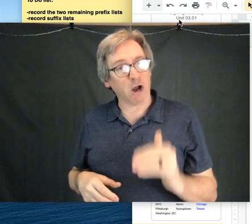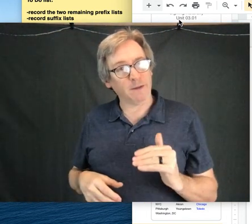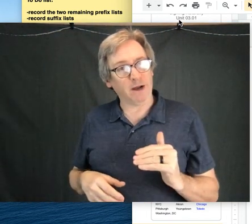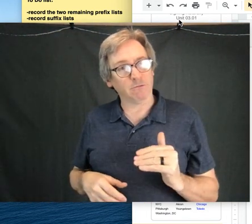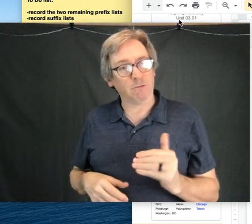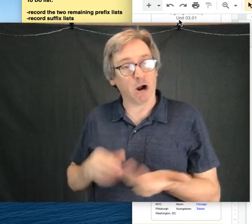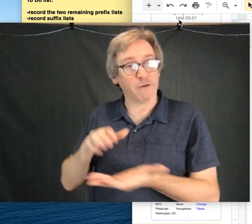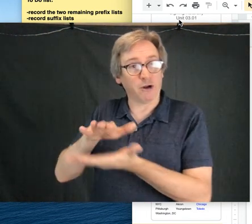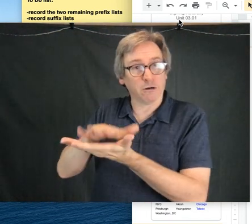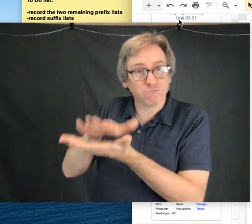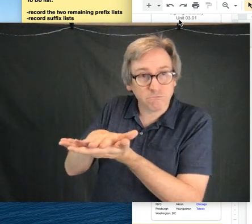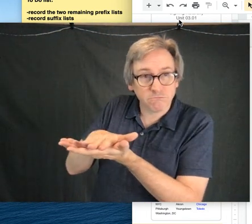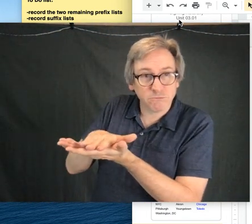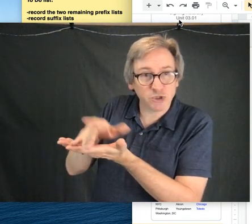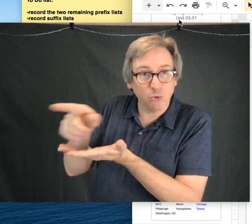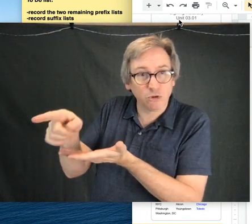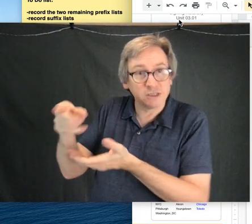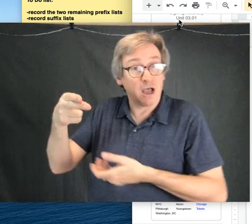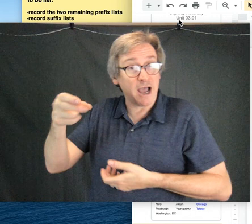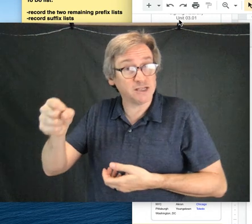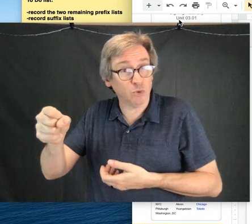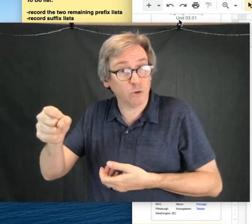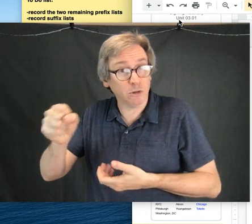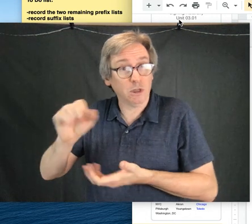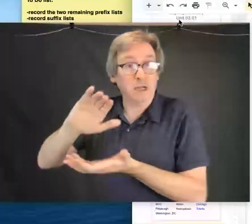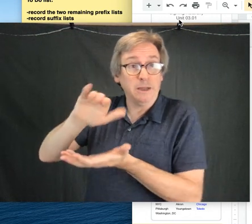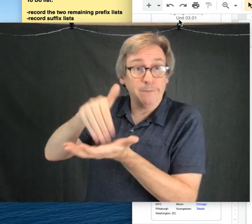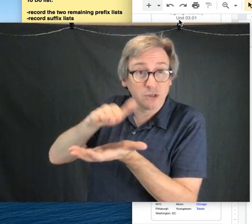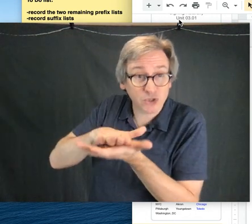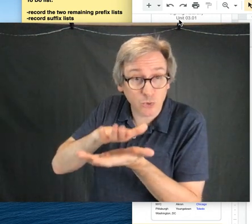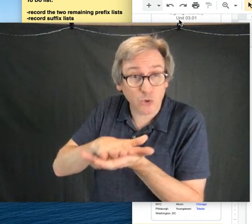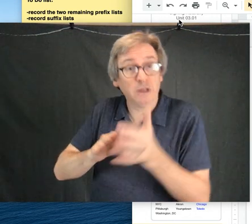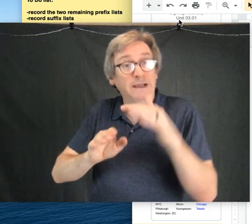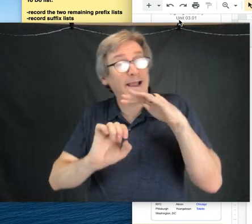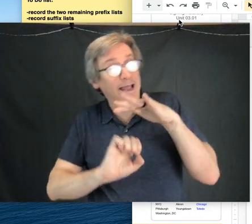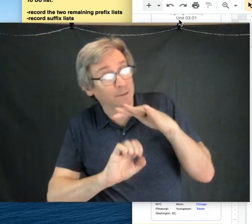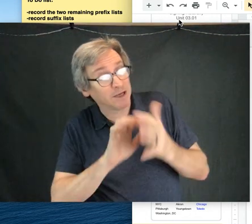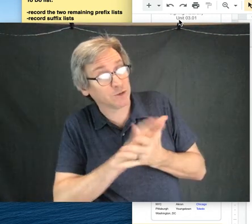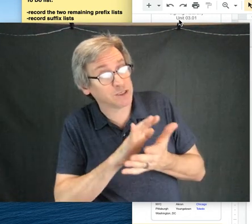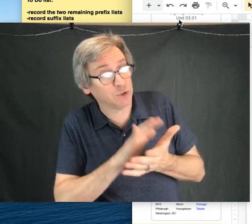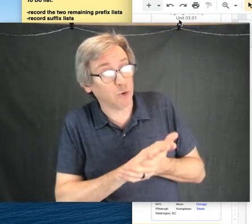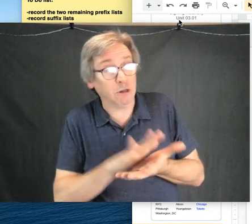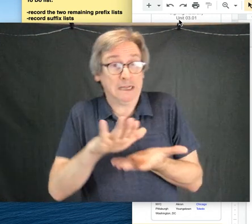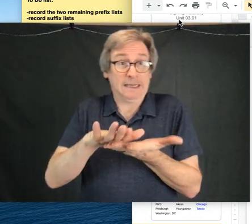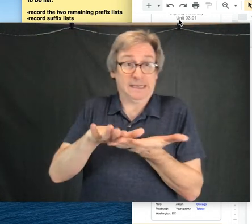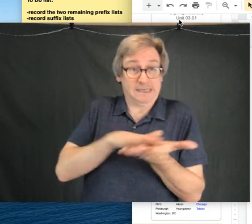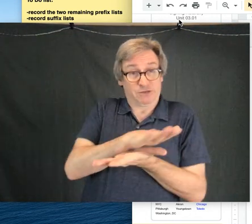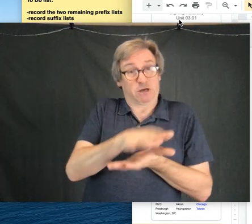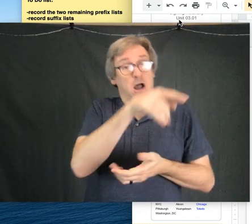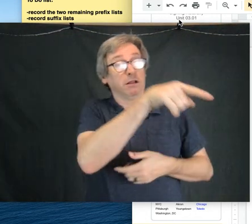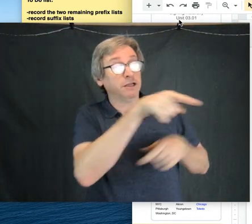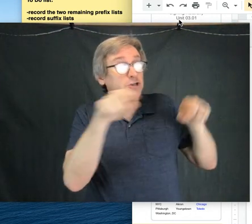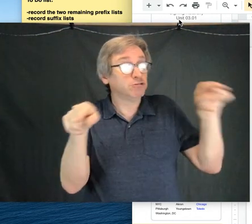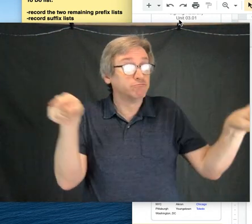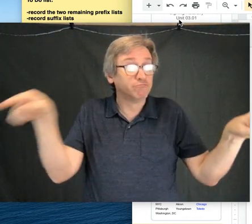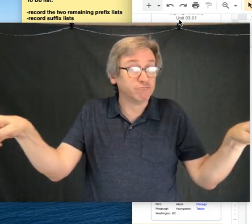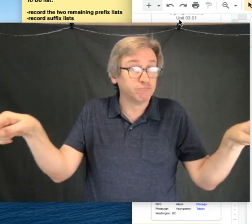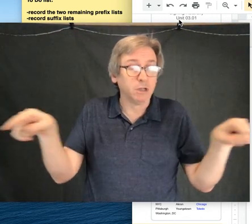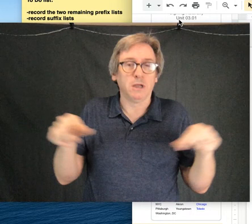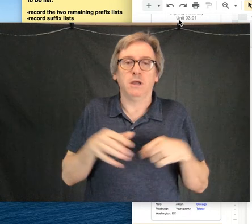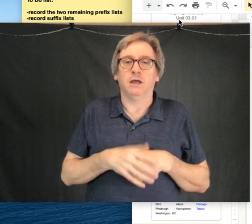would you talk about? Are there schools, high school, middle school, elementary school? Is there a